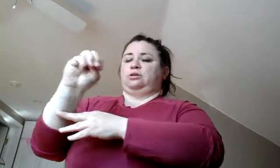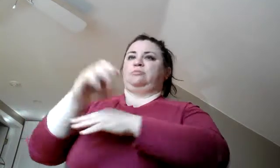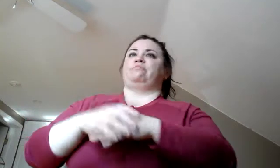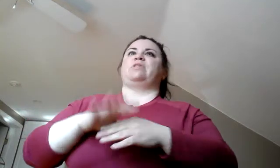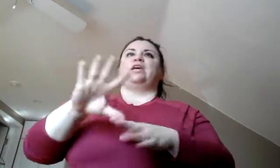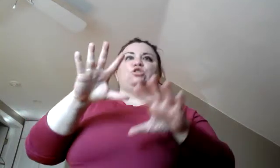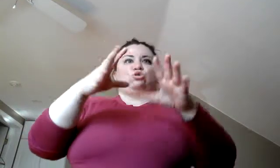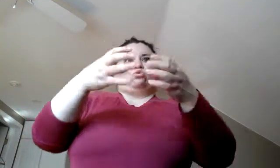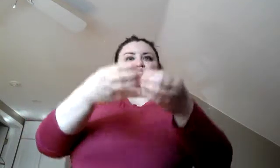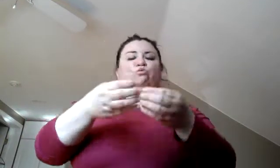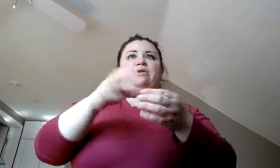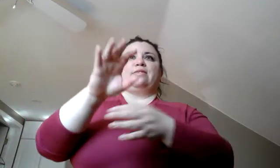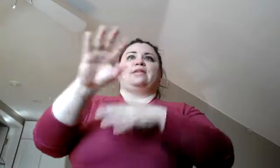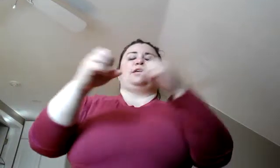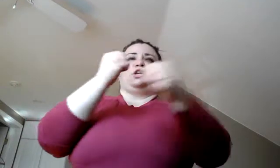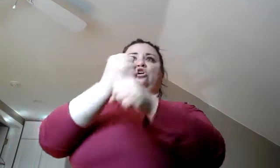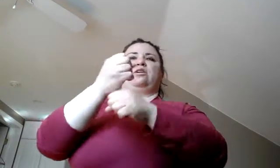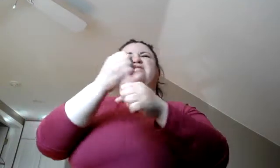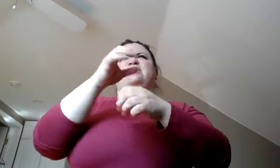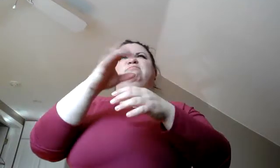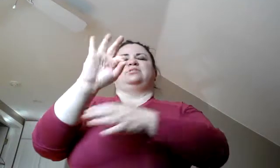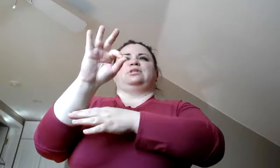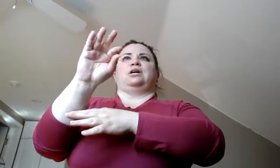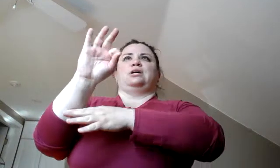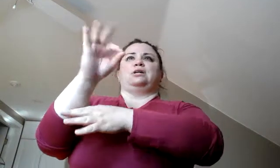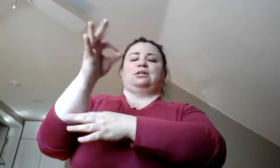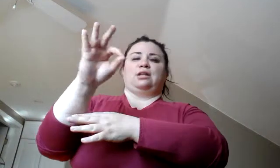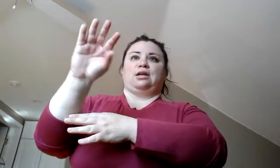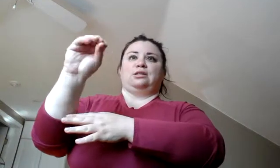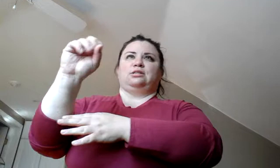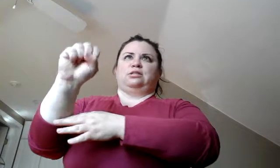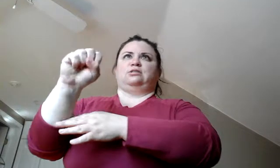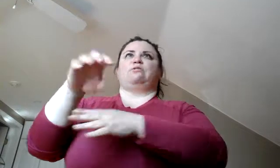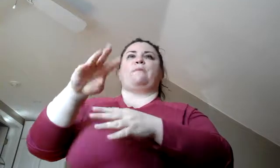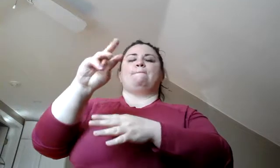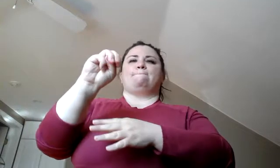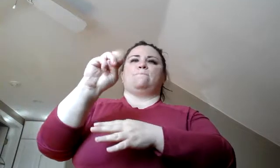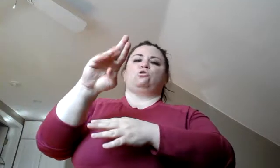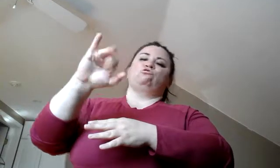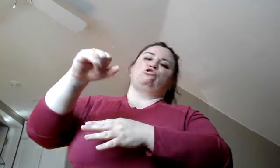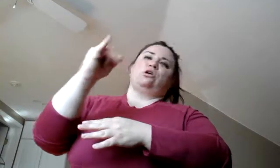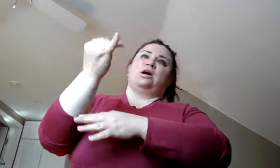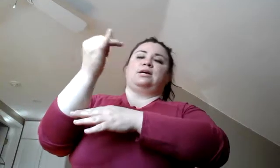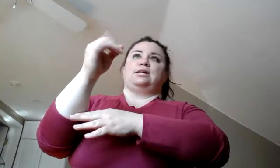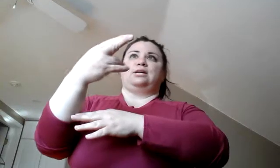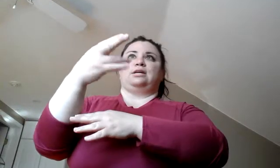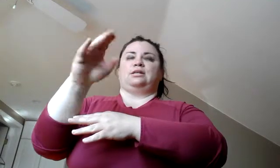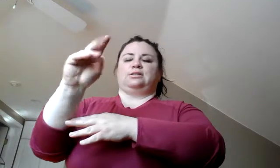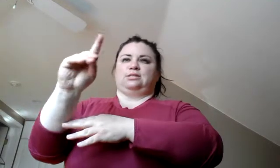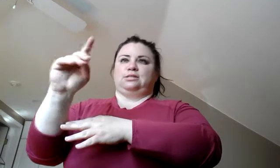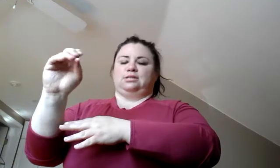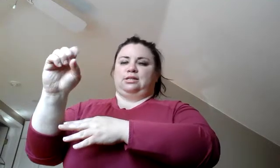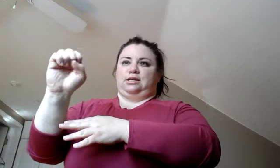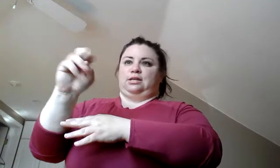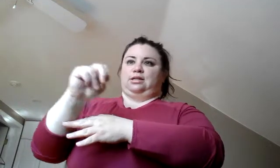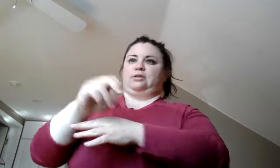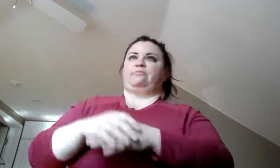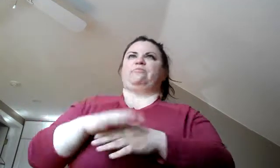1980s, Osama bin Laden, called the Mujahideen. And the Mujahideen was a kind of fundamental